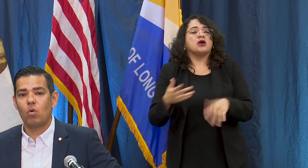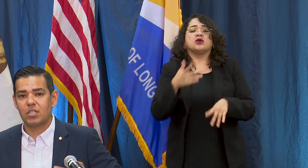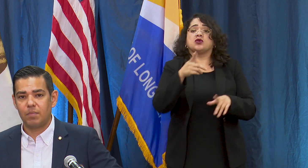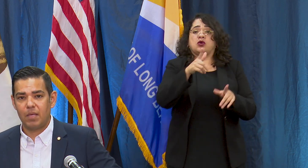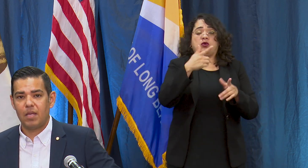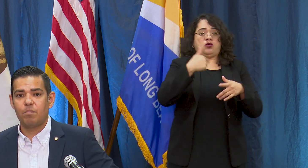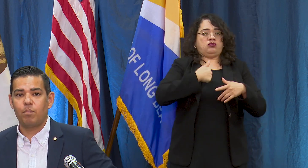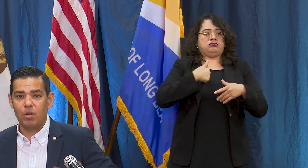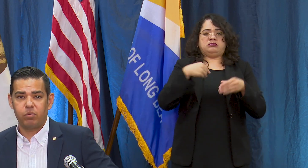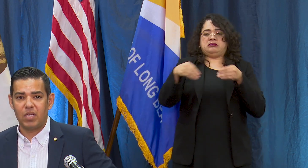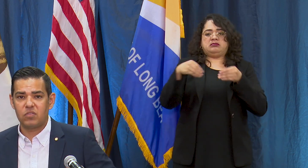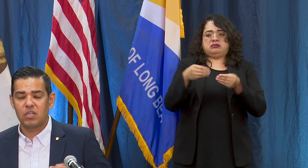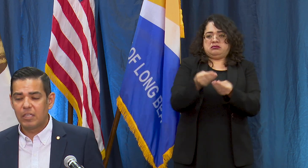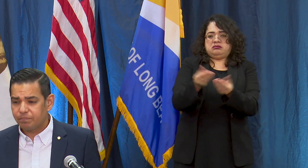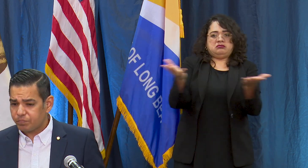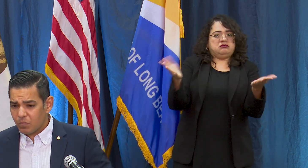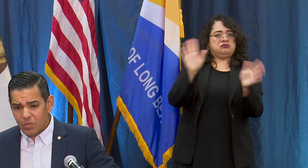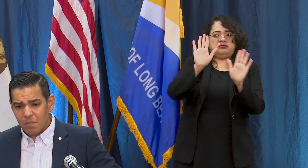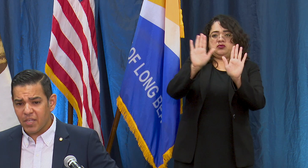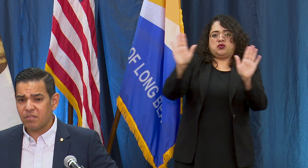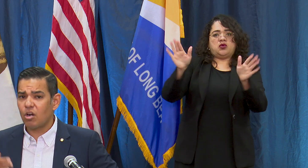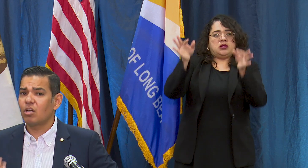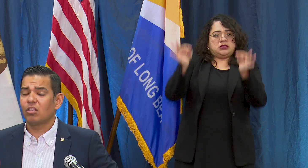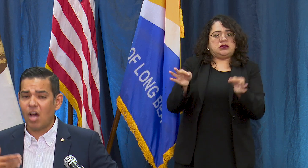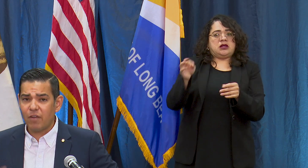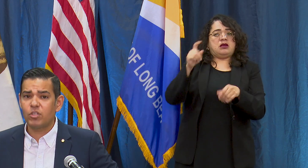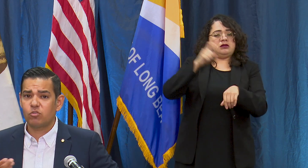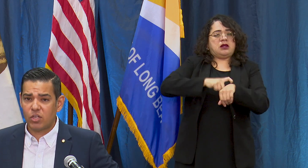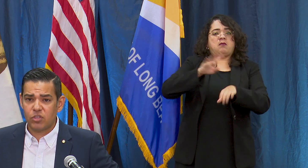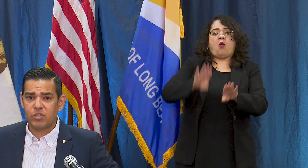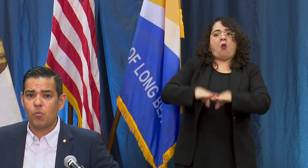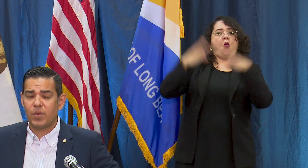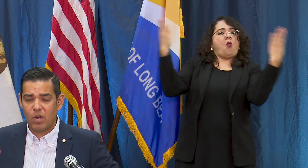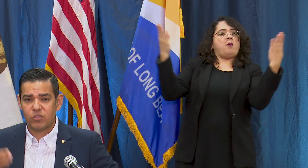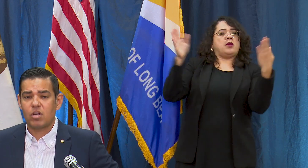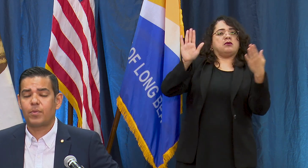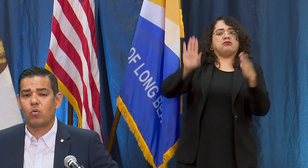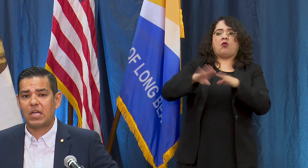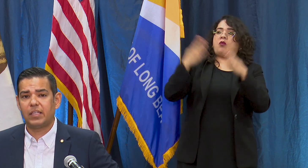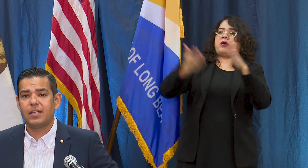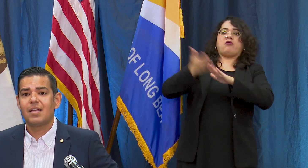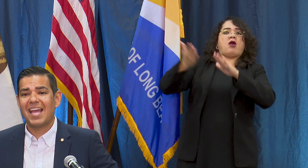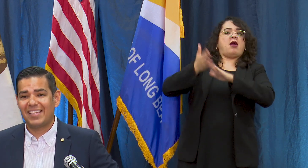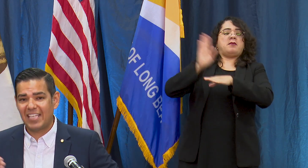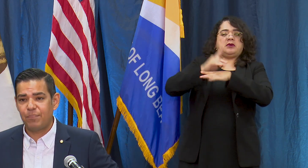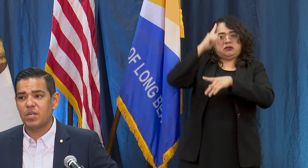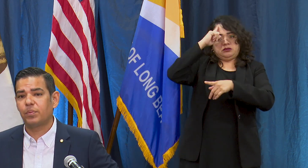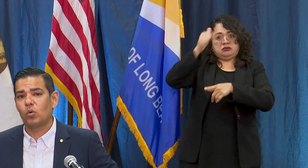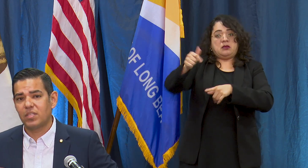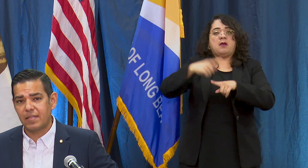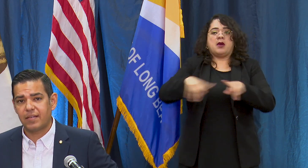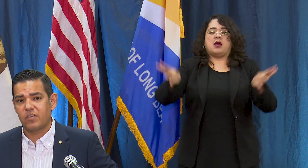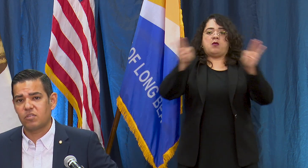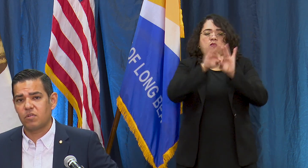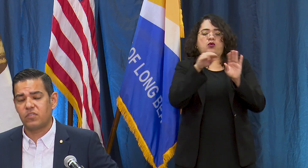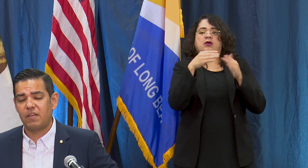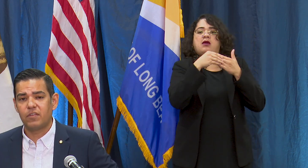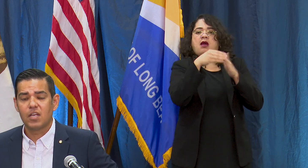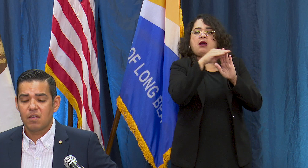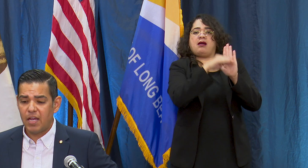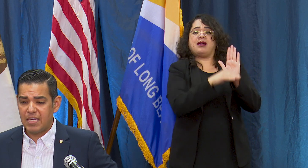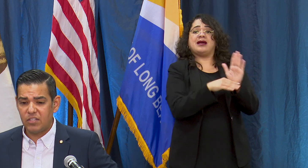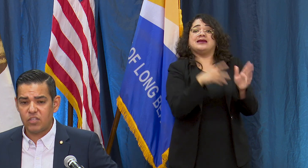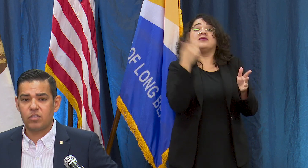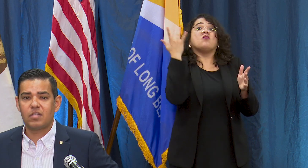timeline they want to be put in place. Because there are a lot of restrictions to open a restaurant up correctly and to keep the employees and the customers